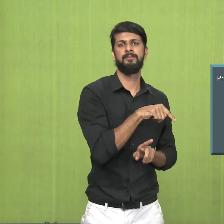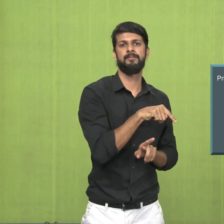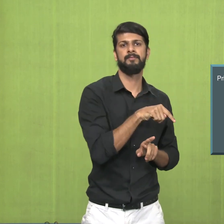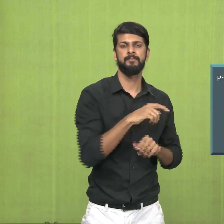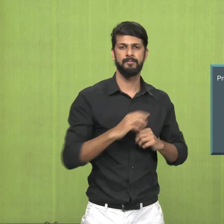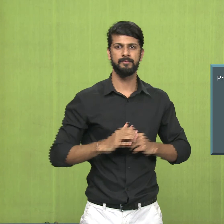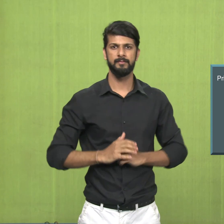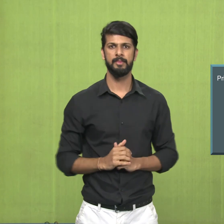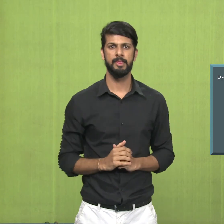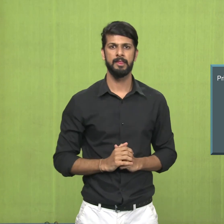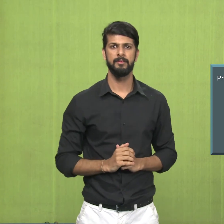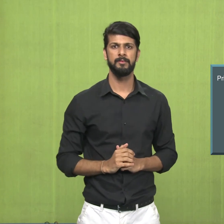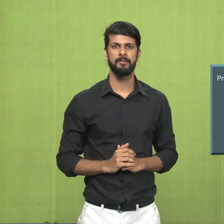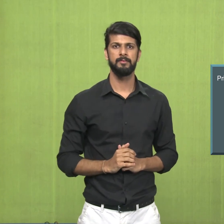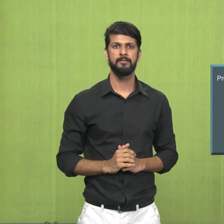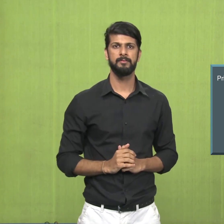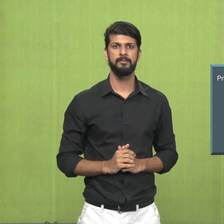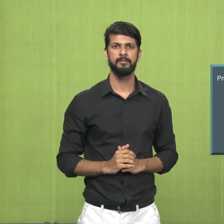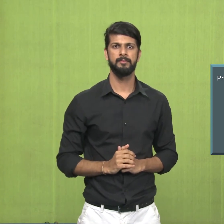So, diffraction of light happens through this.